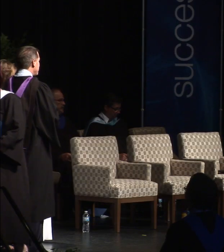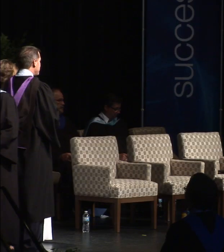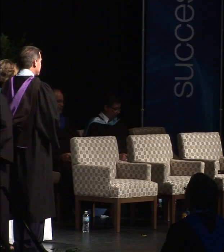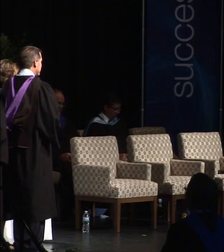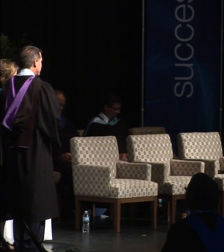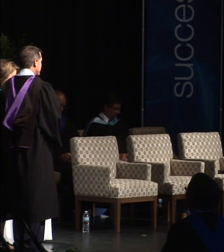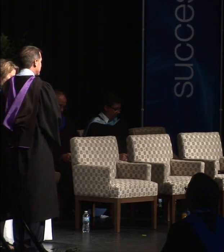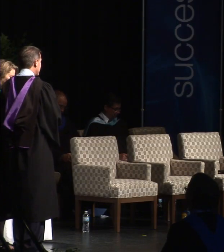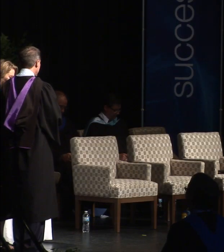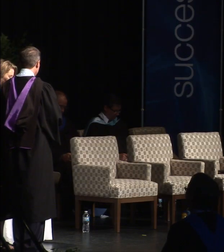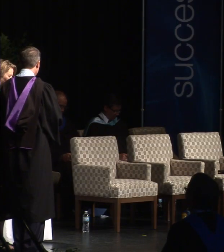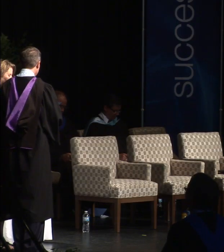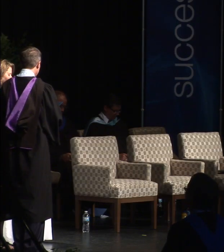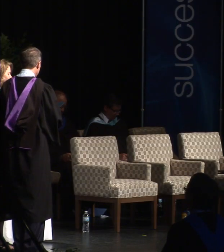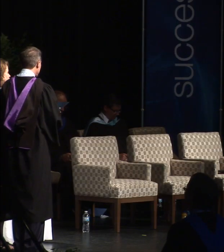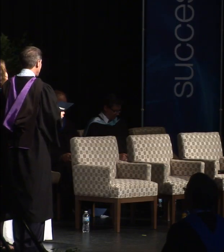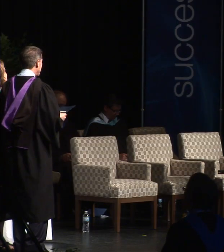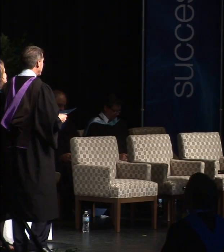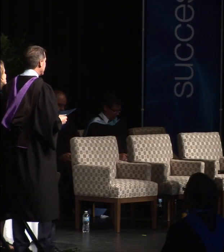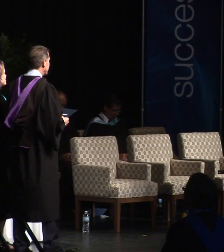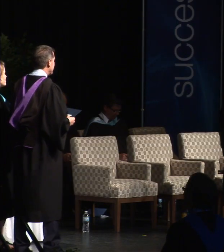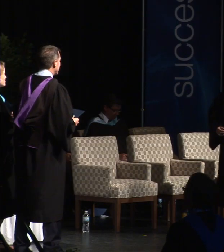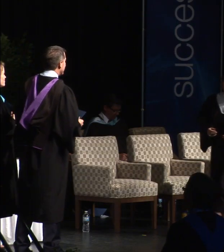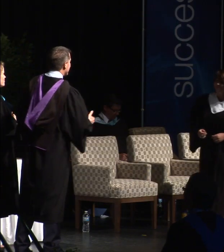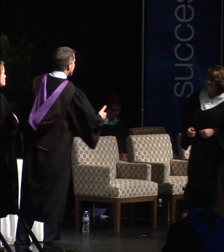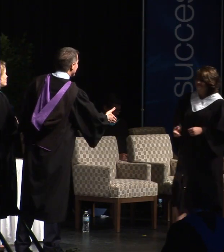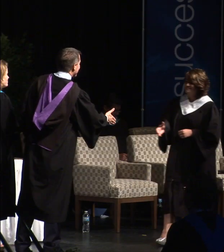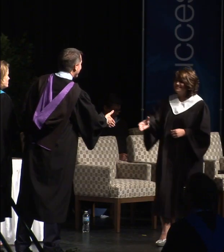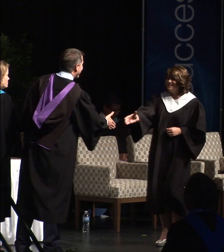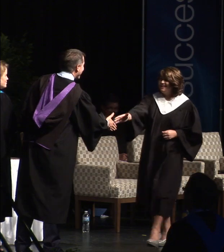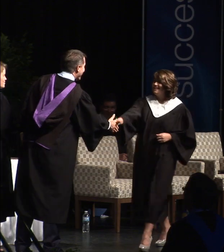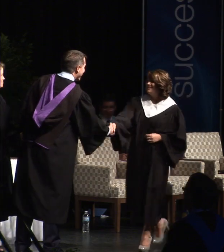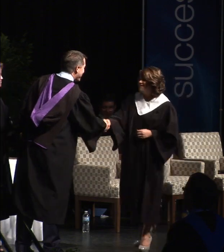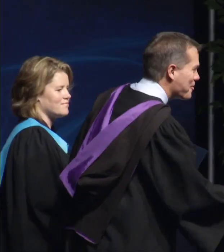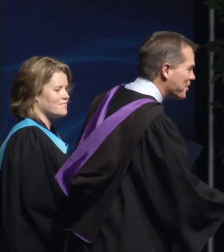Cynthia Denise Harrietta, honors.